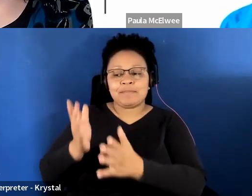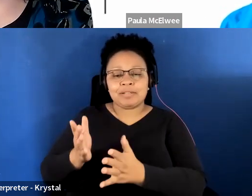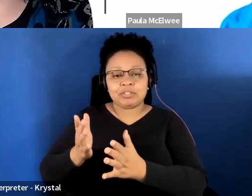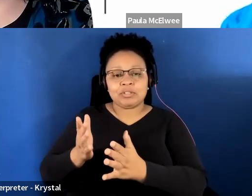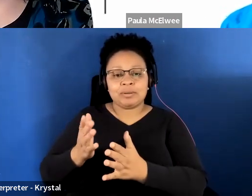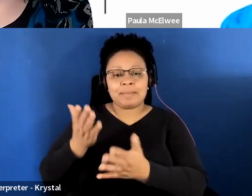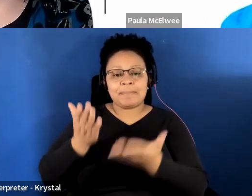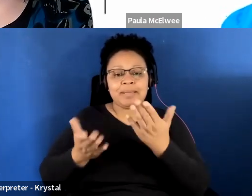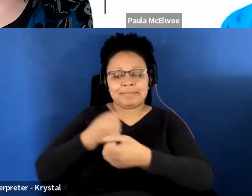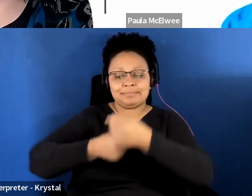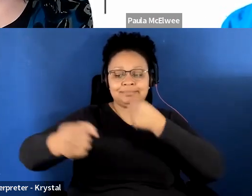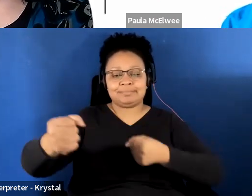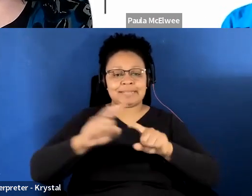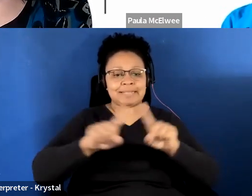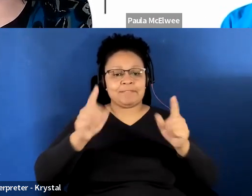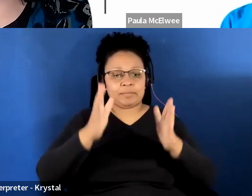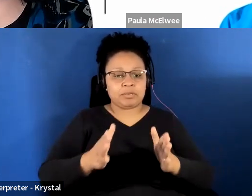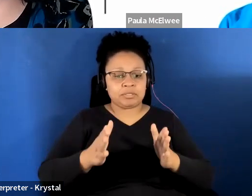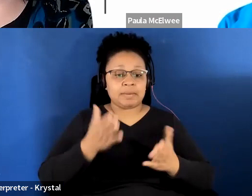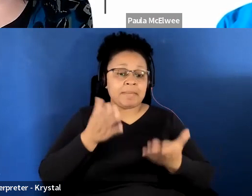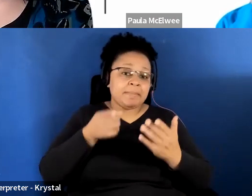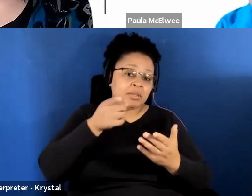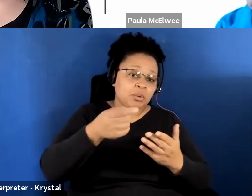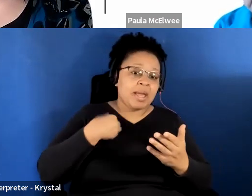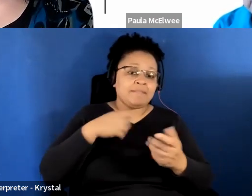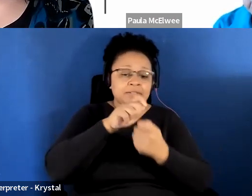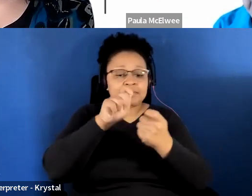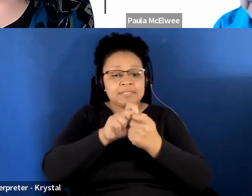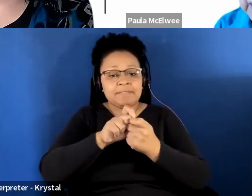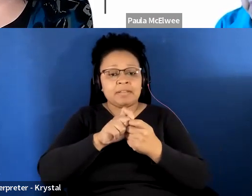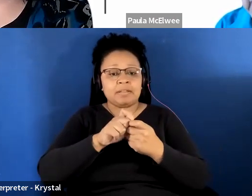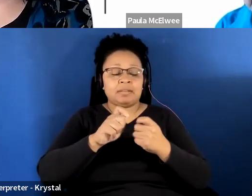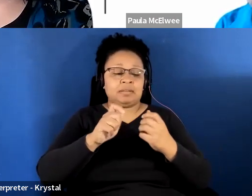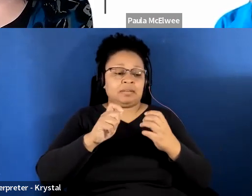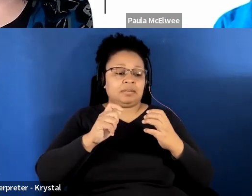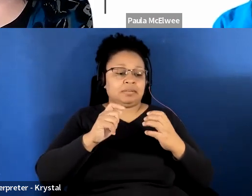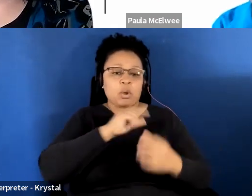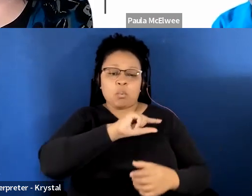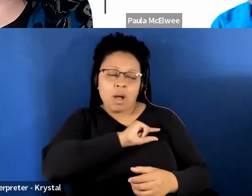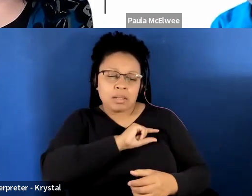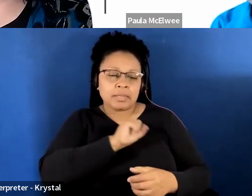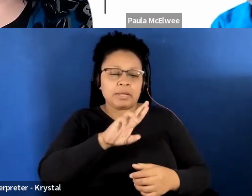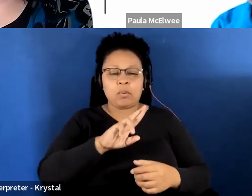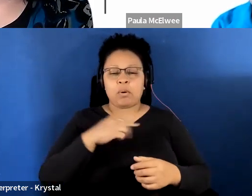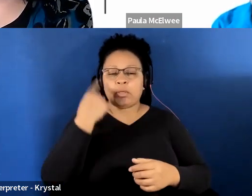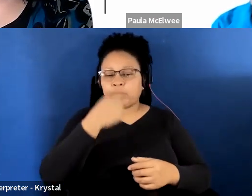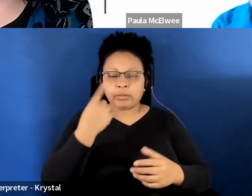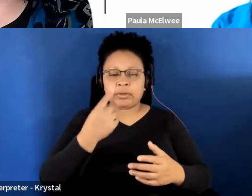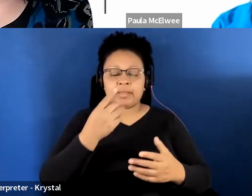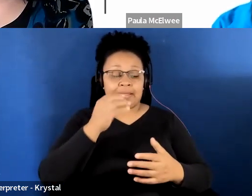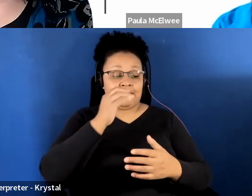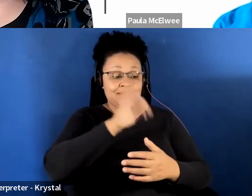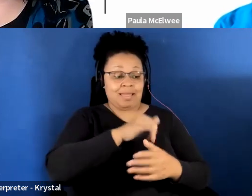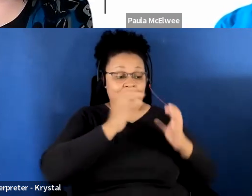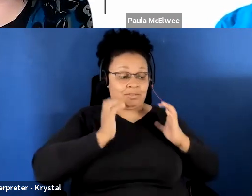you have a very specific quality that this person is attracted by, and someone